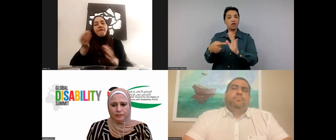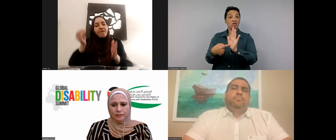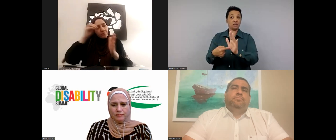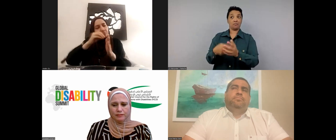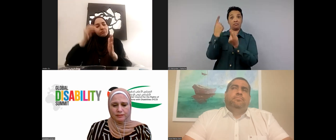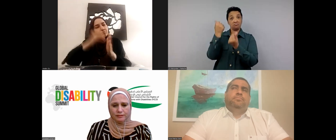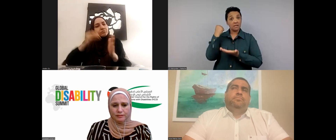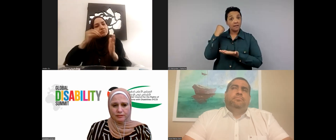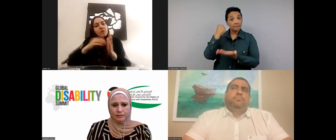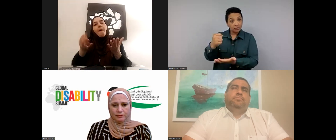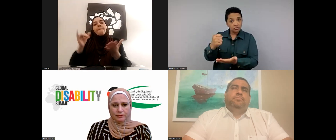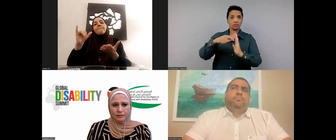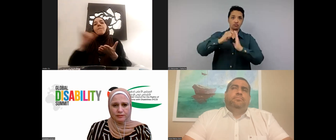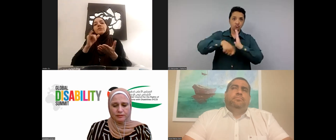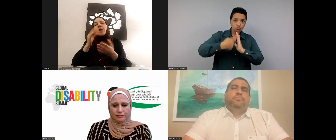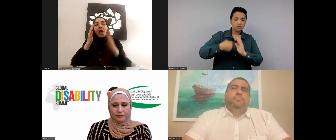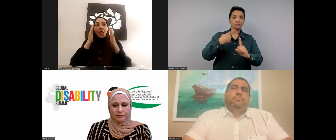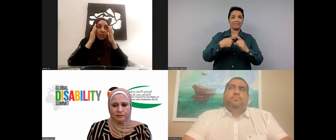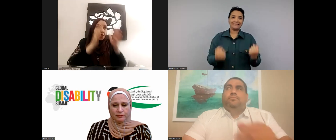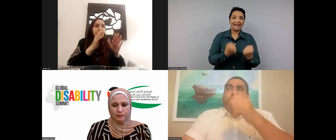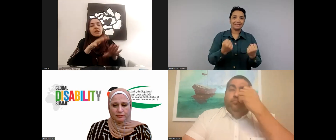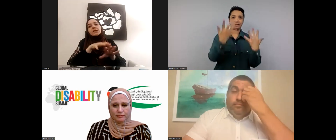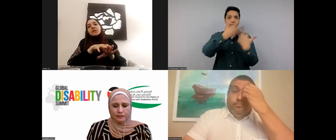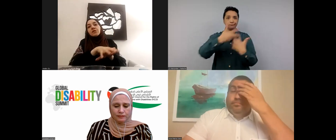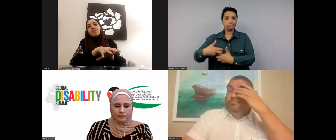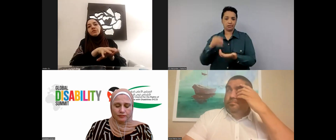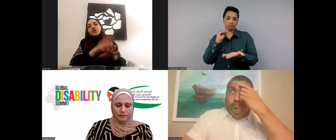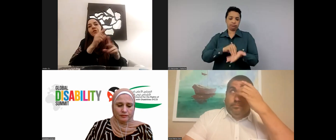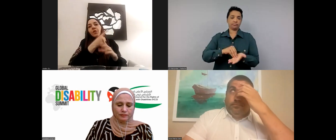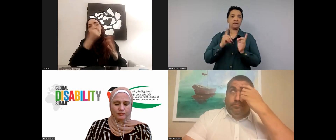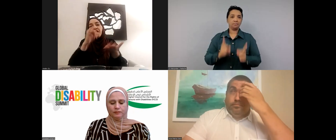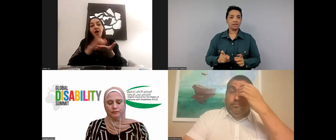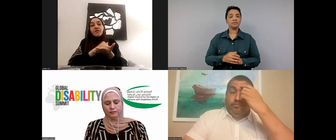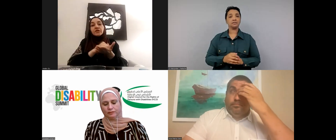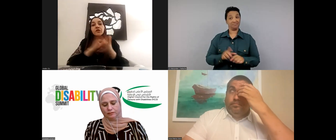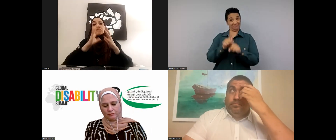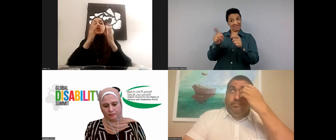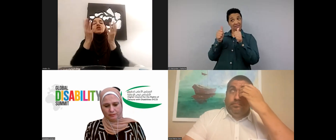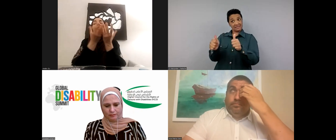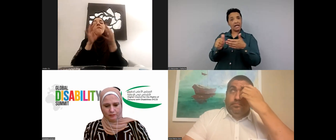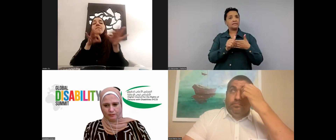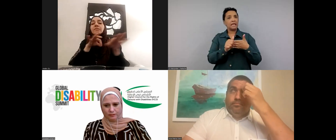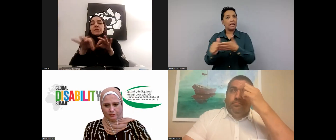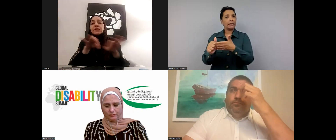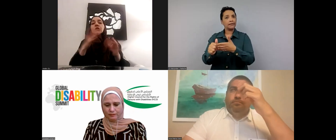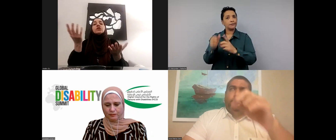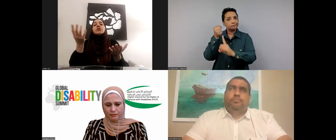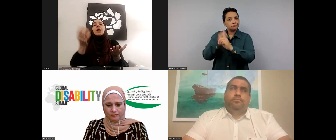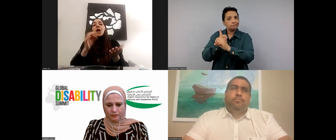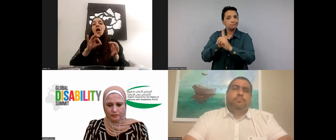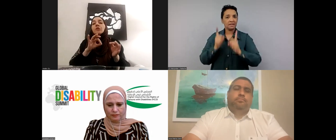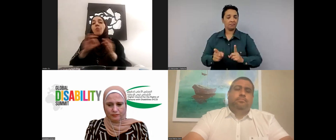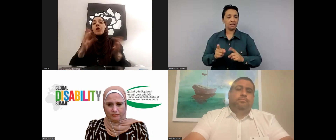and activities, and to be also the leaders and in the driving